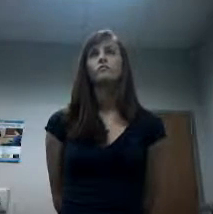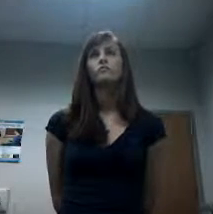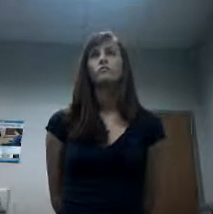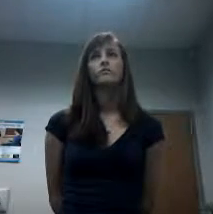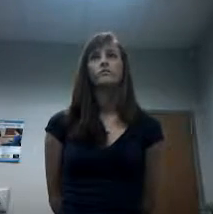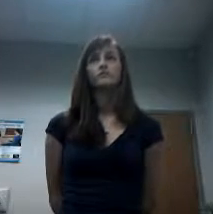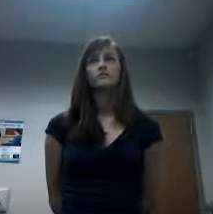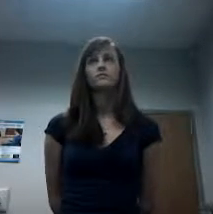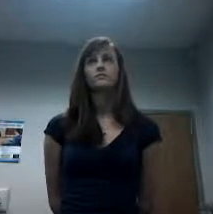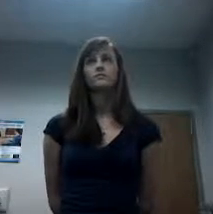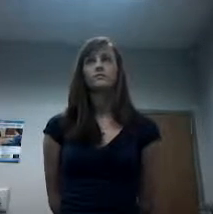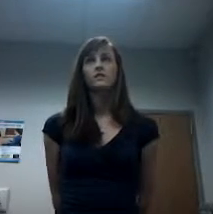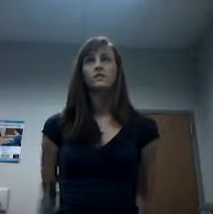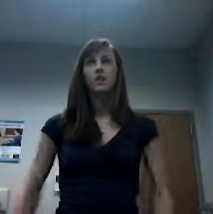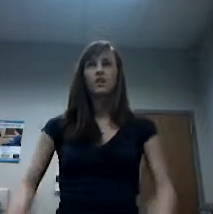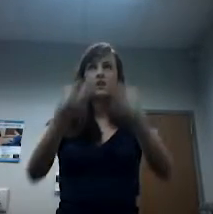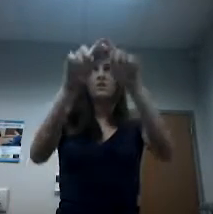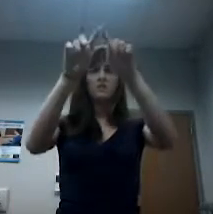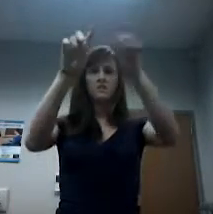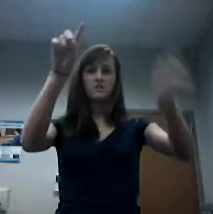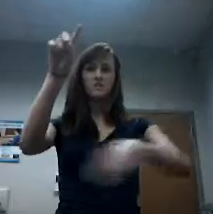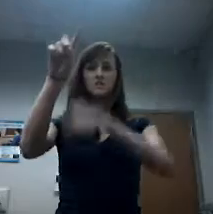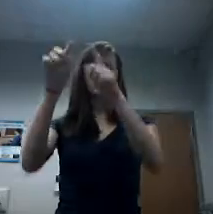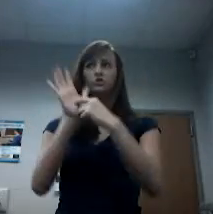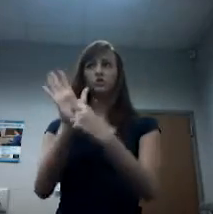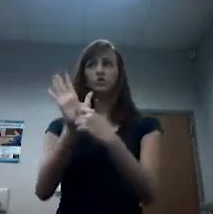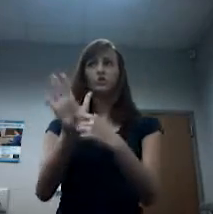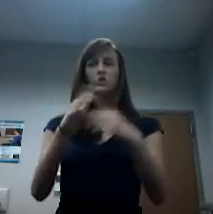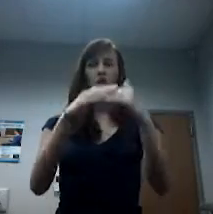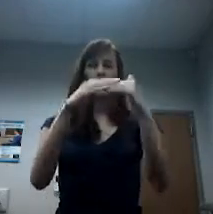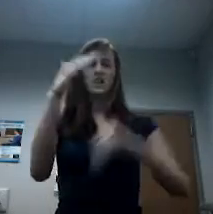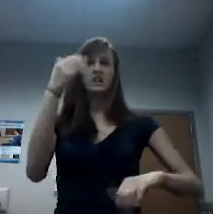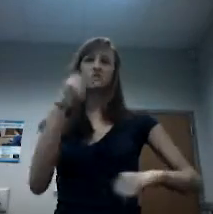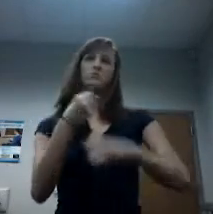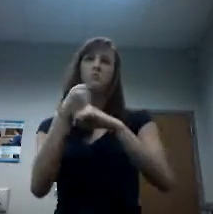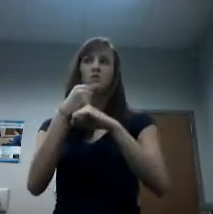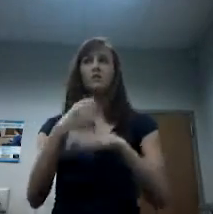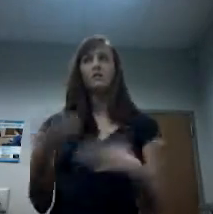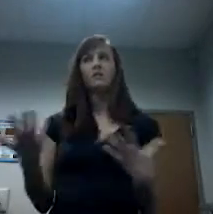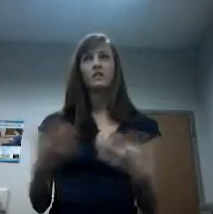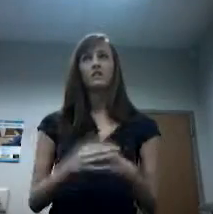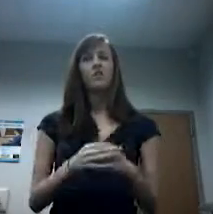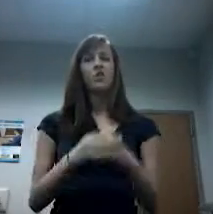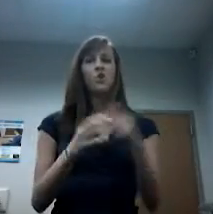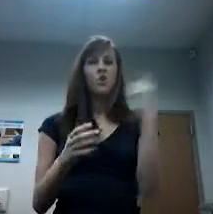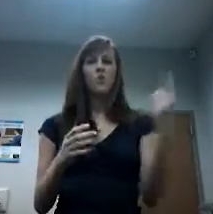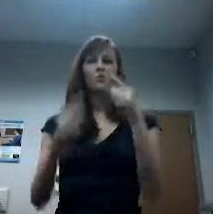So this shows you the lack of support. You only had 2/5 of your people who actually supported you. would help you out, fight your battles for